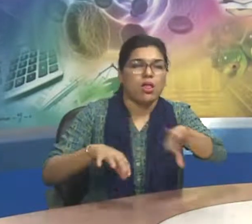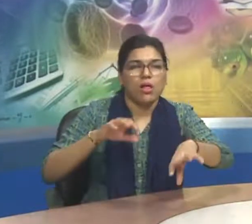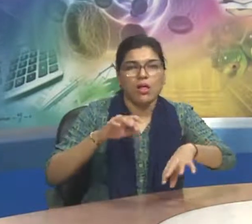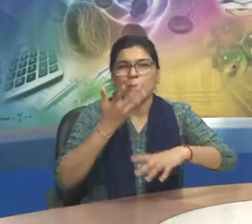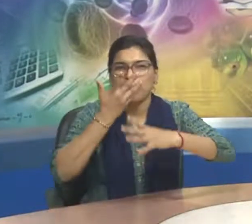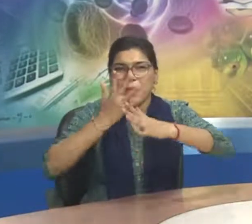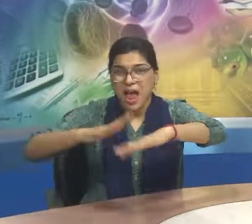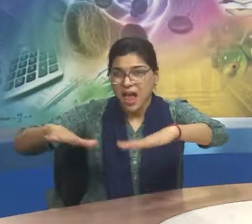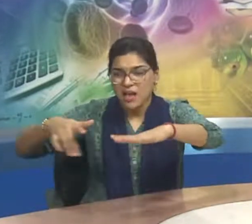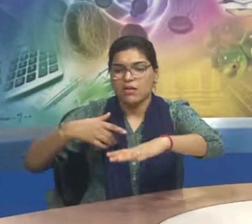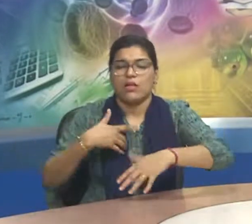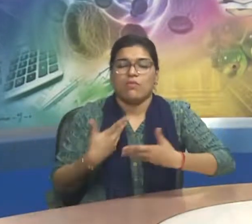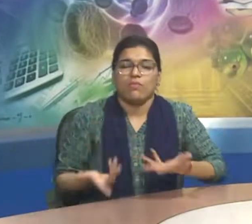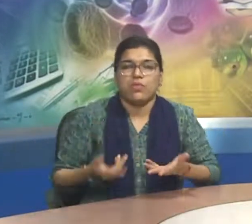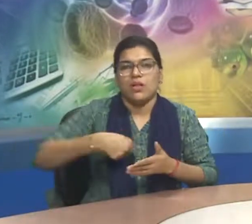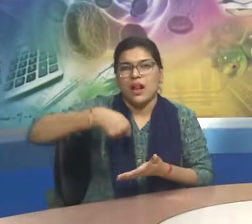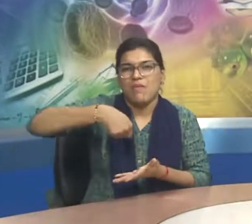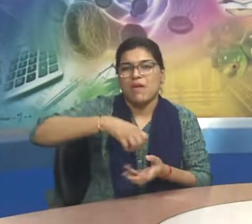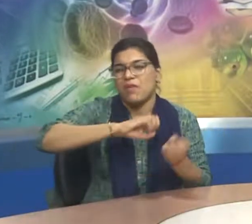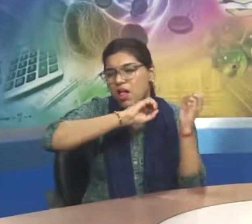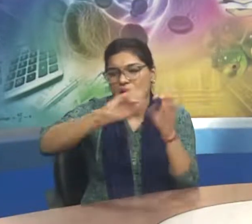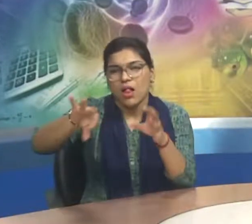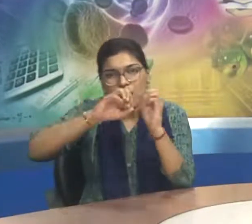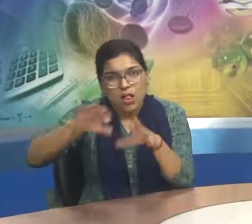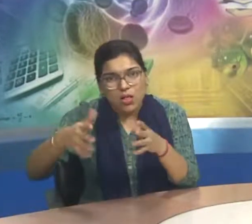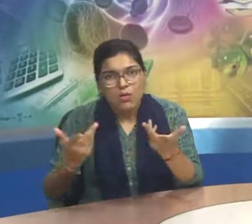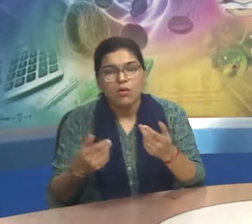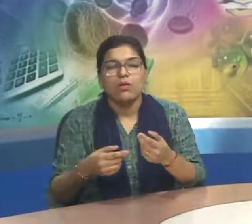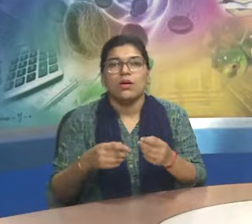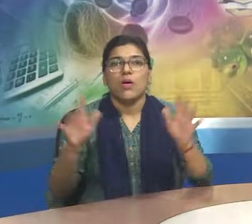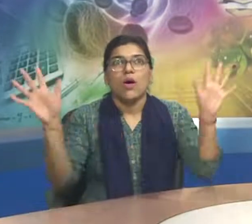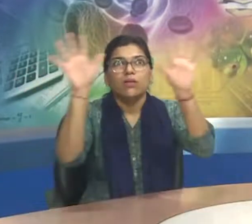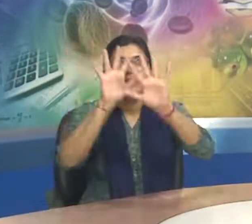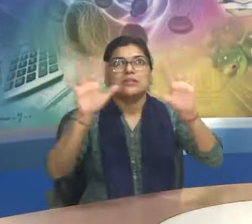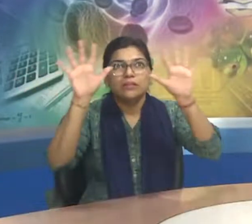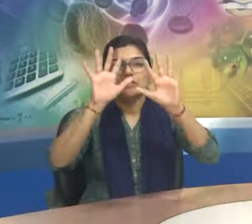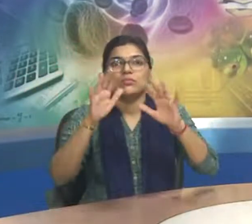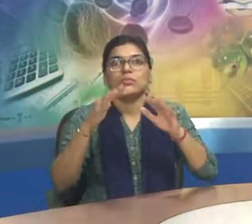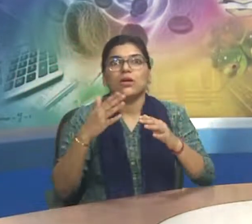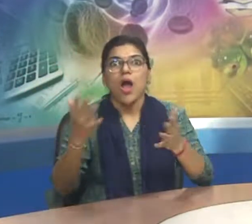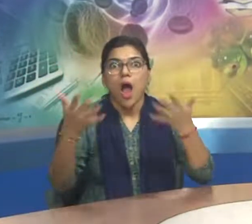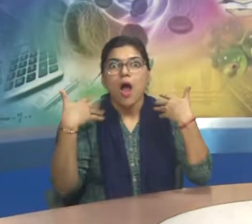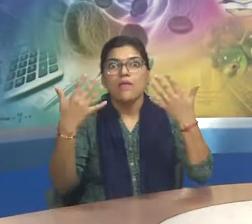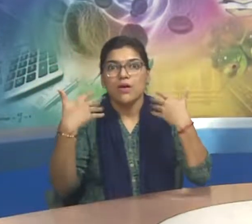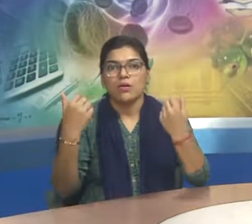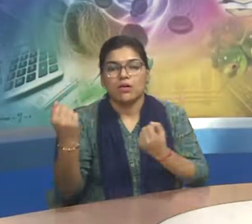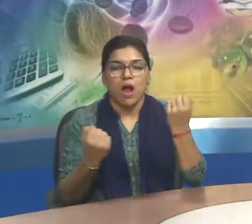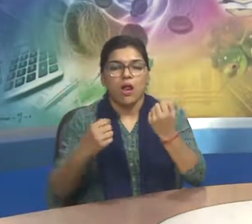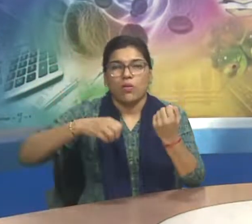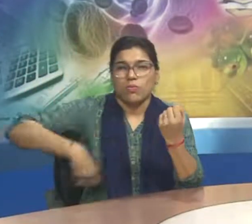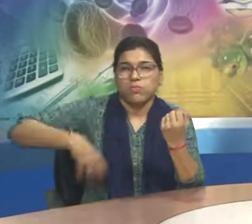dumping ground for the waste material which is generated by the activities of the